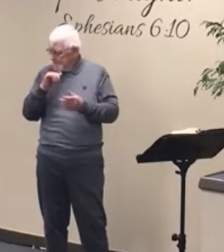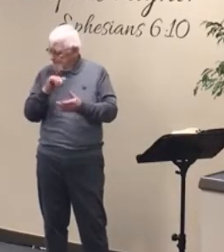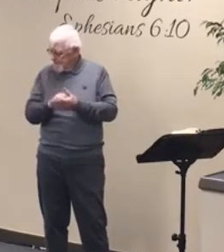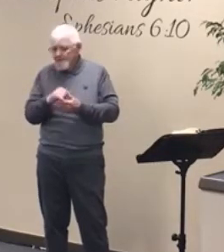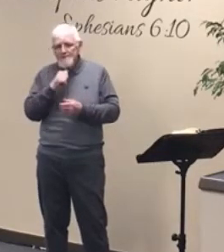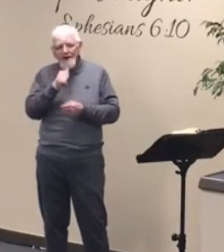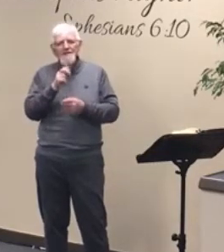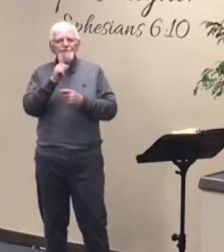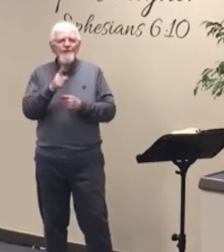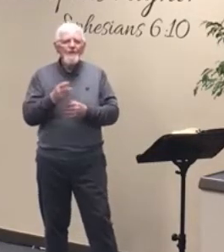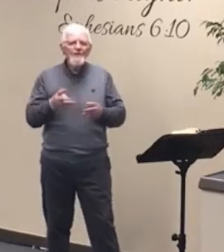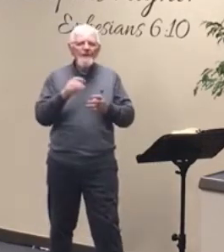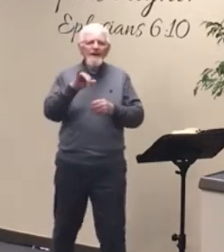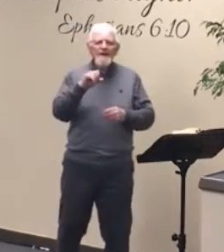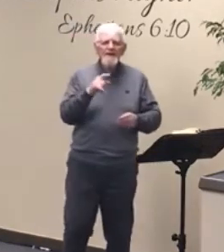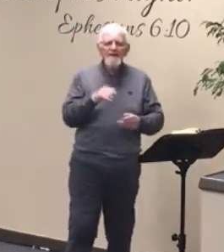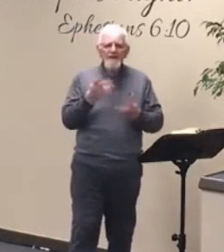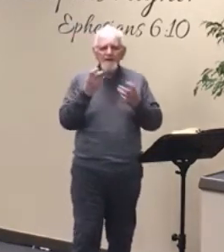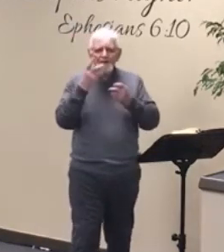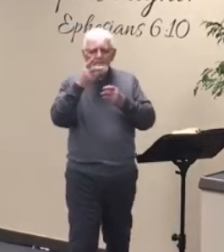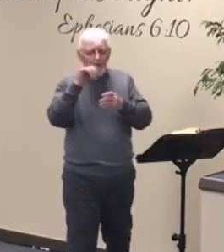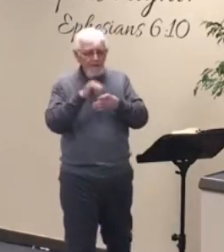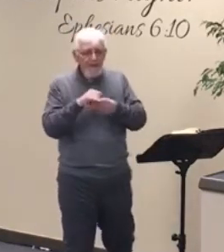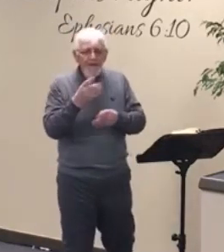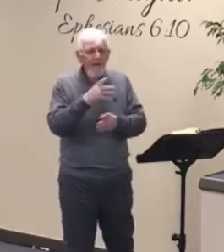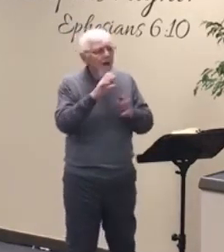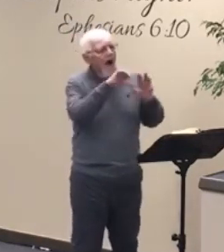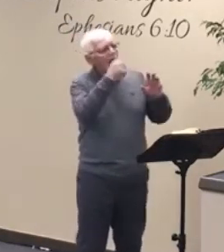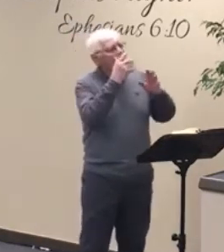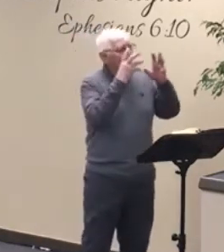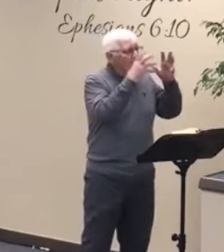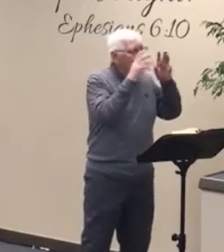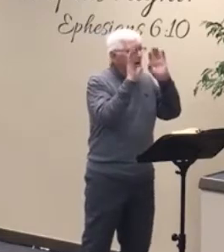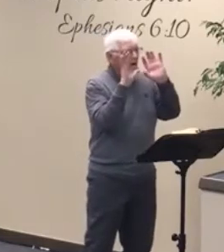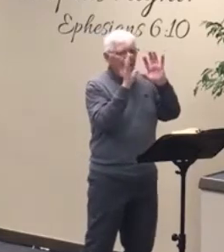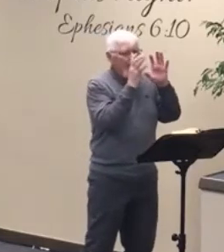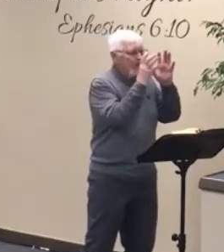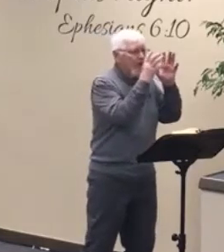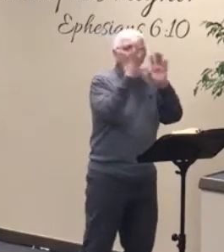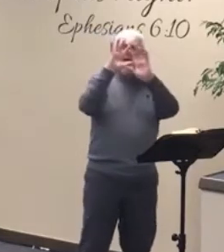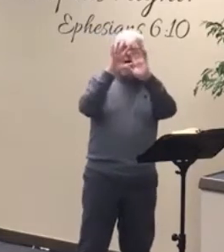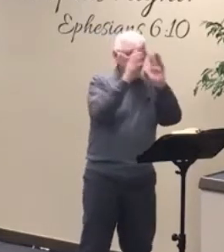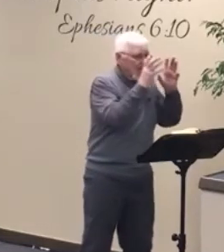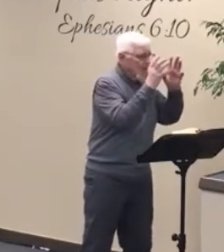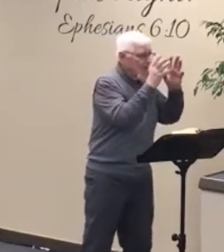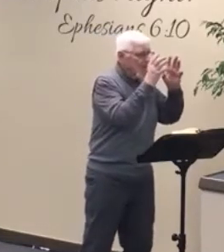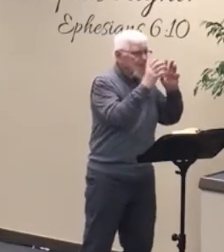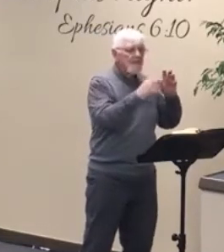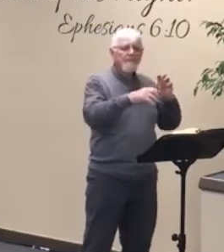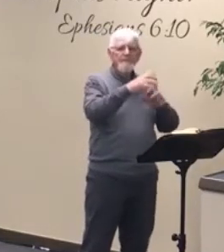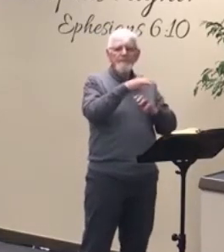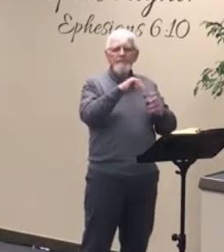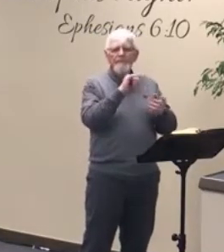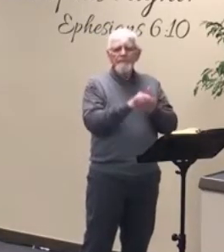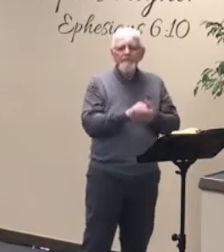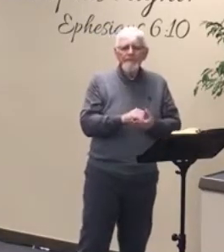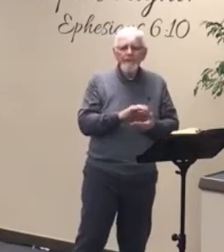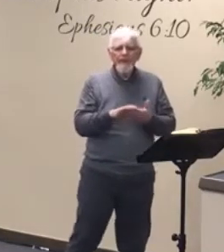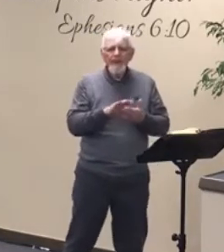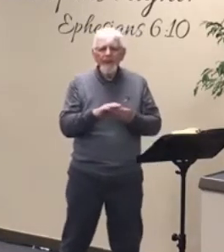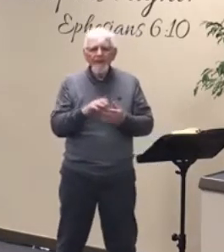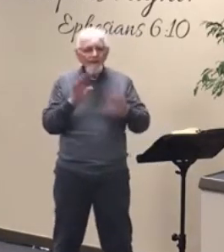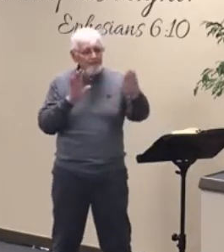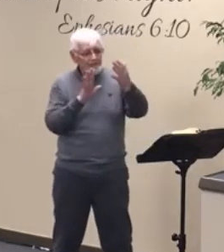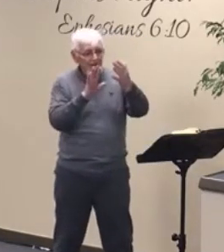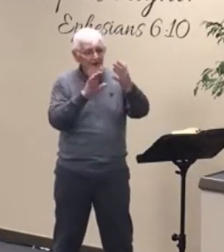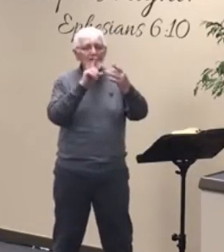the way it is. I want to see it in this other lens, this other perspective, this other light that I've crafted around it, instead of facing the